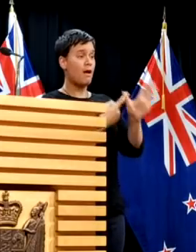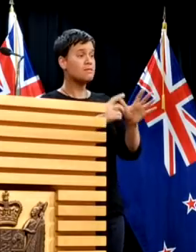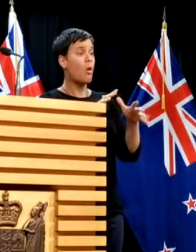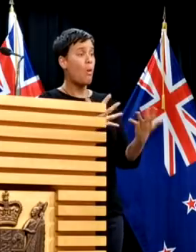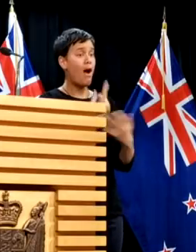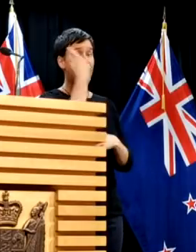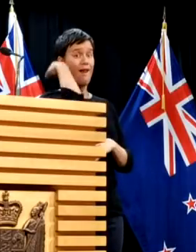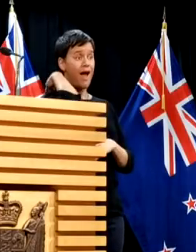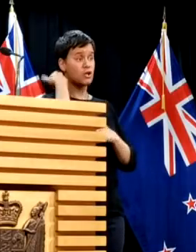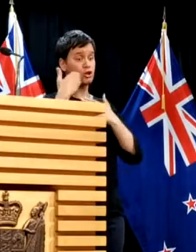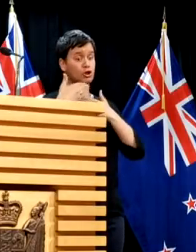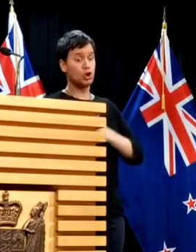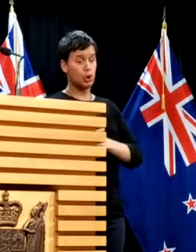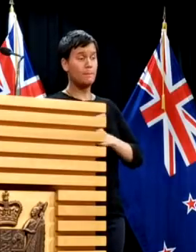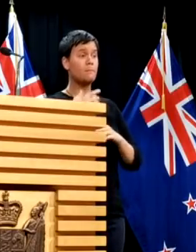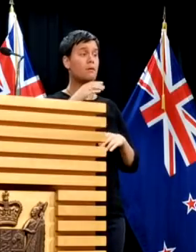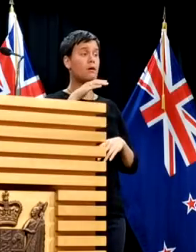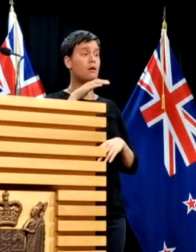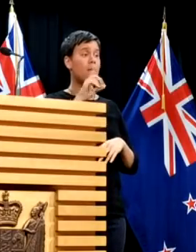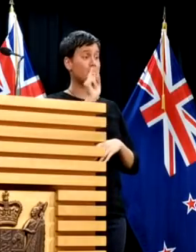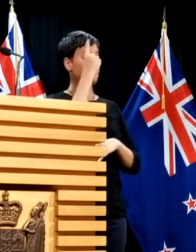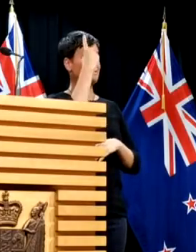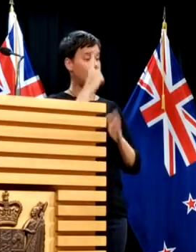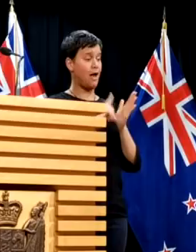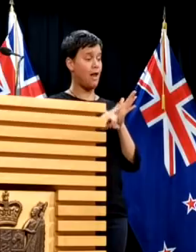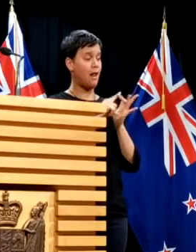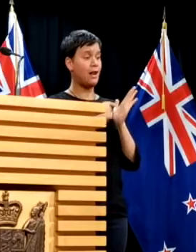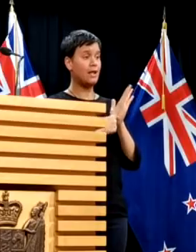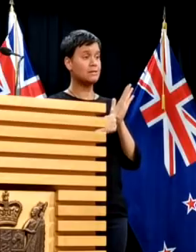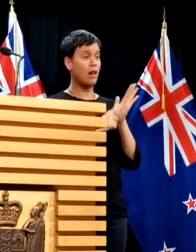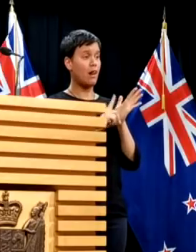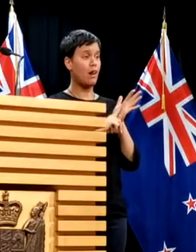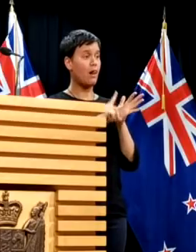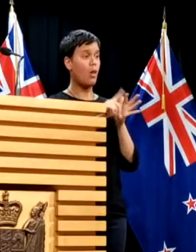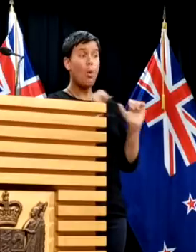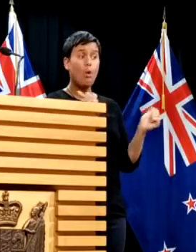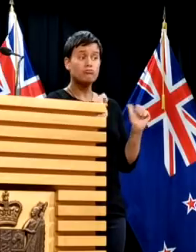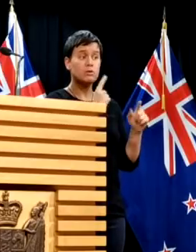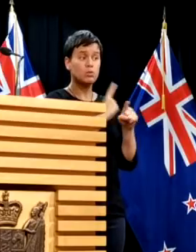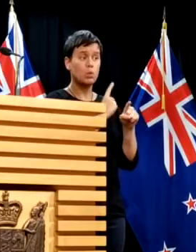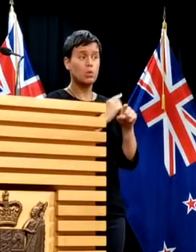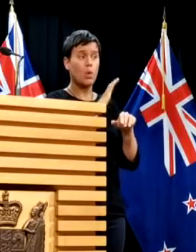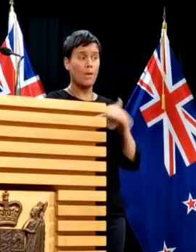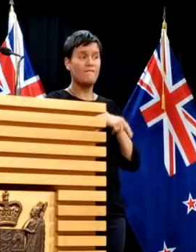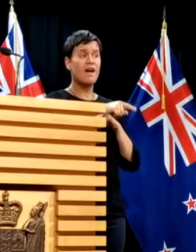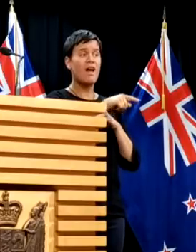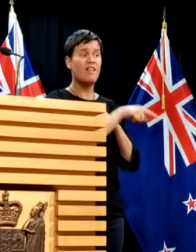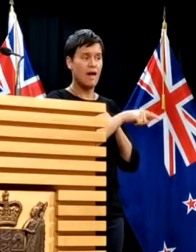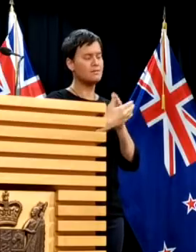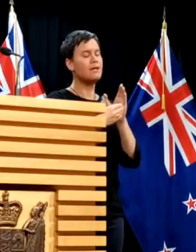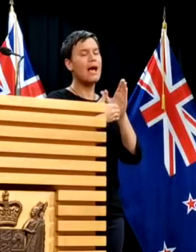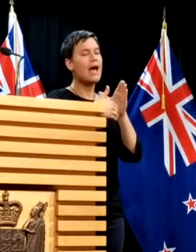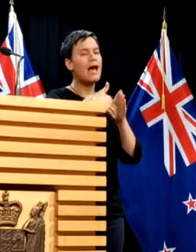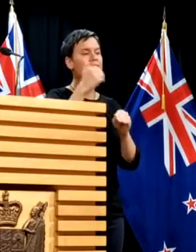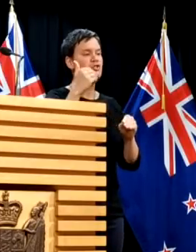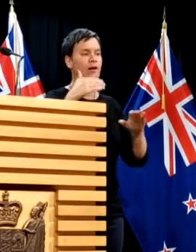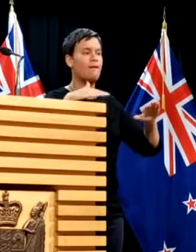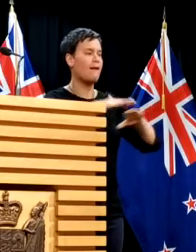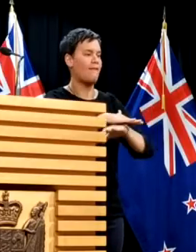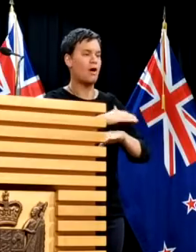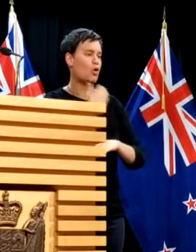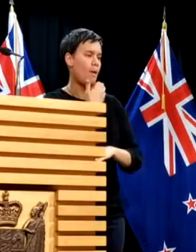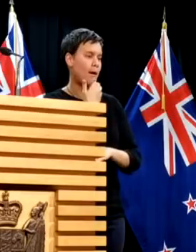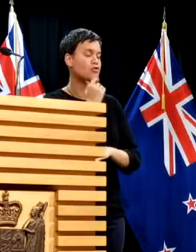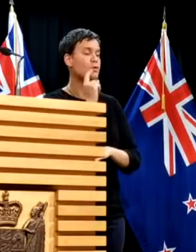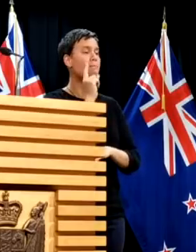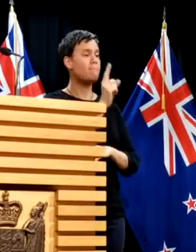of Drugs Act, which does stipulate, and this is something that wasn't often talked about over the course of the debate on cannabis, that